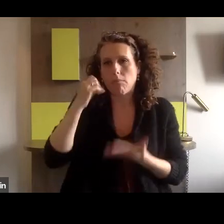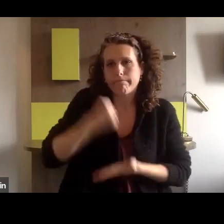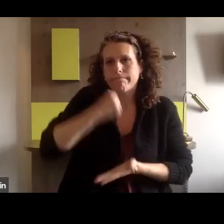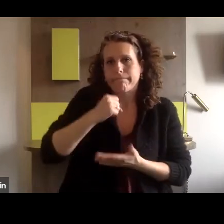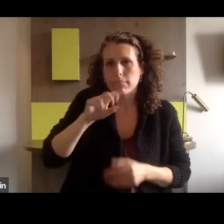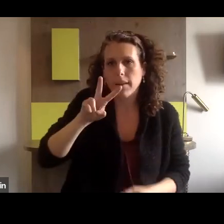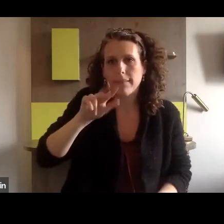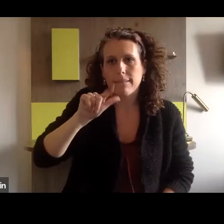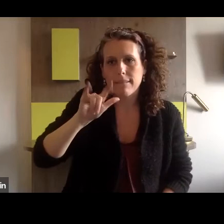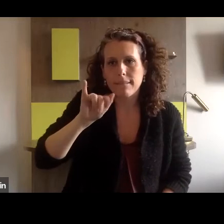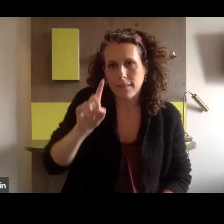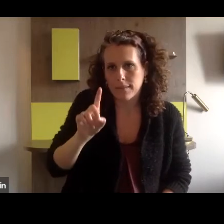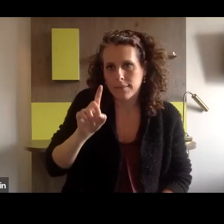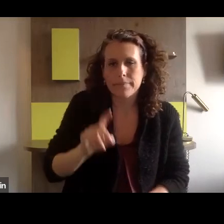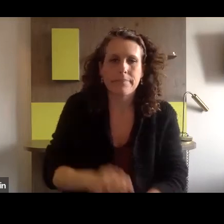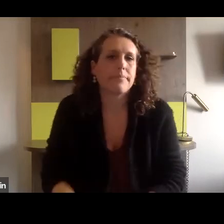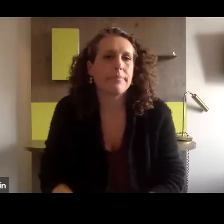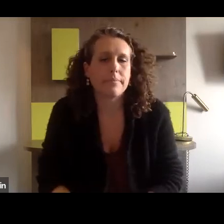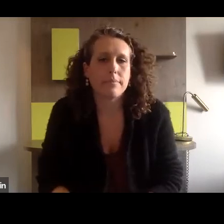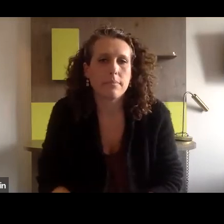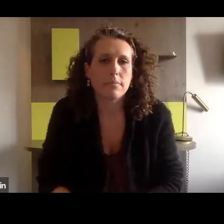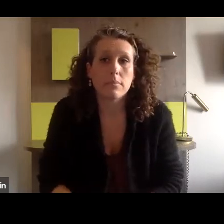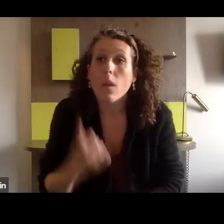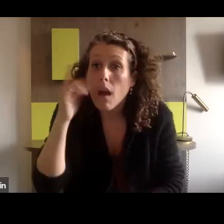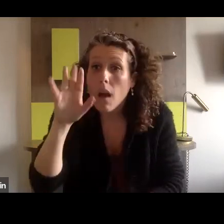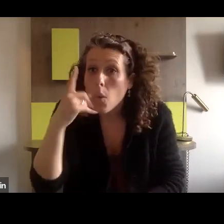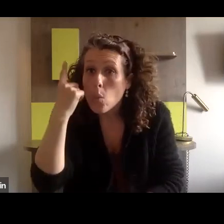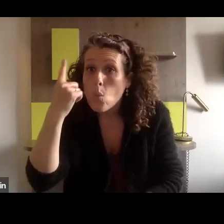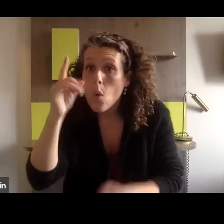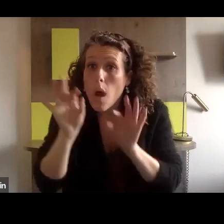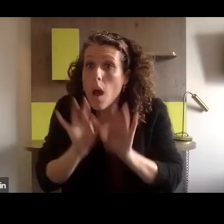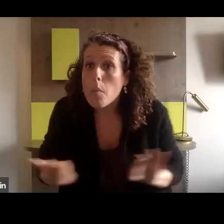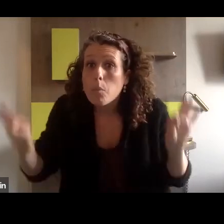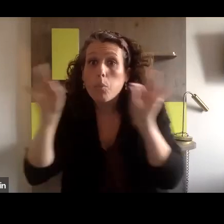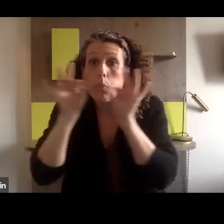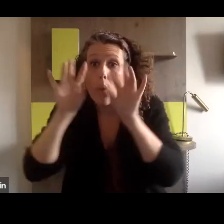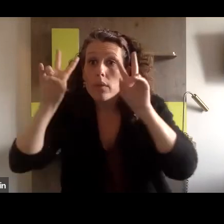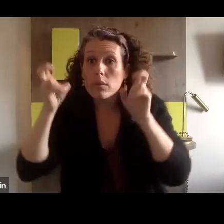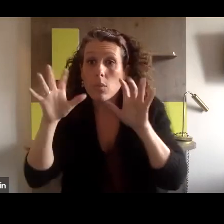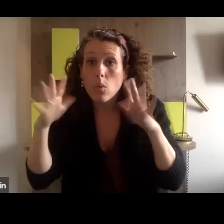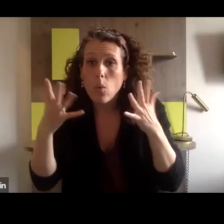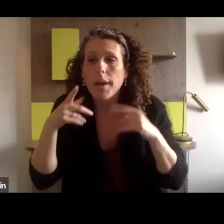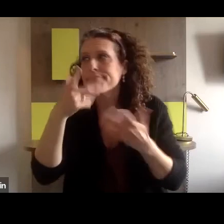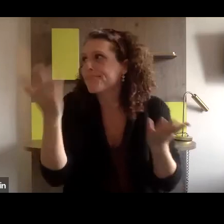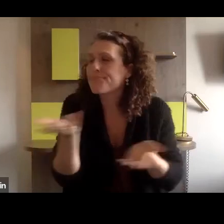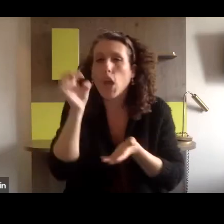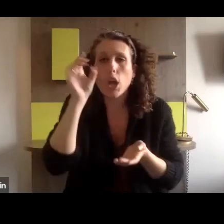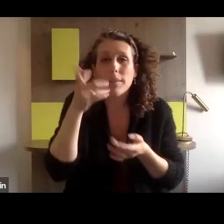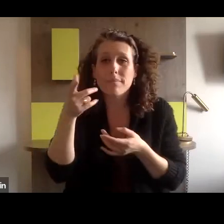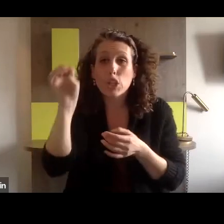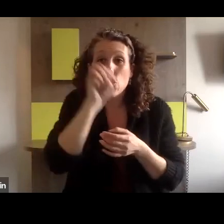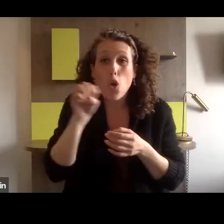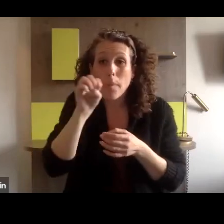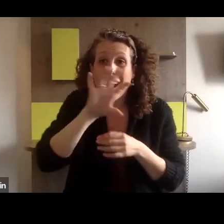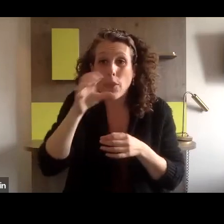And one very important issue is really, especially in small countries or small European countries, we have